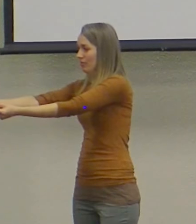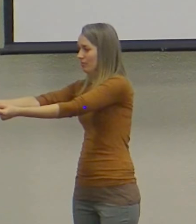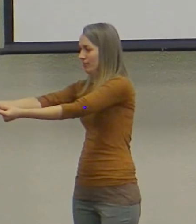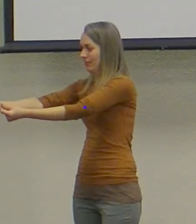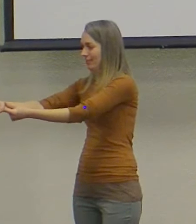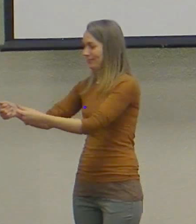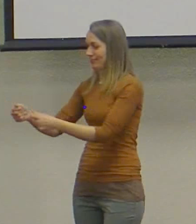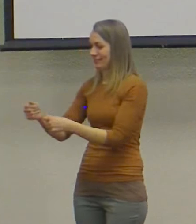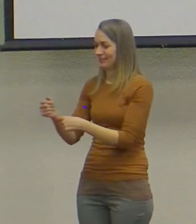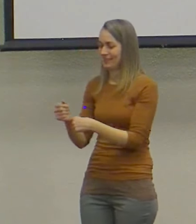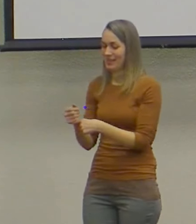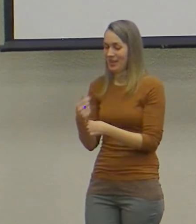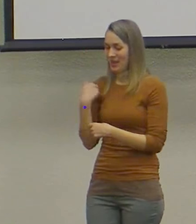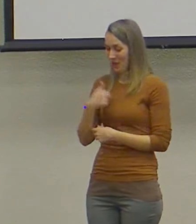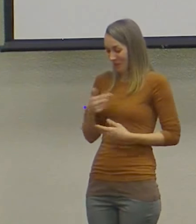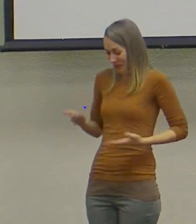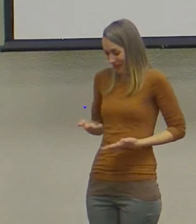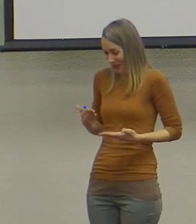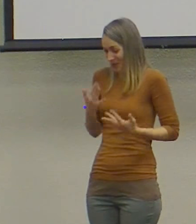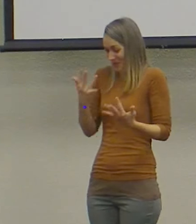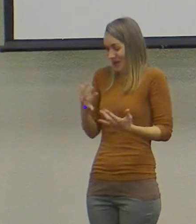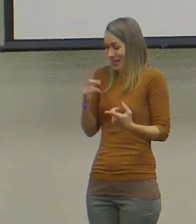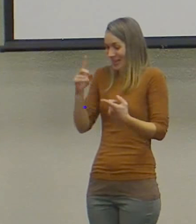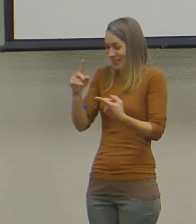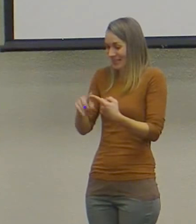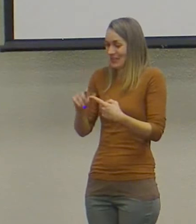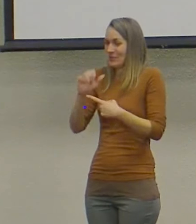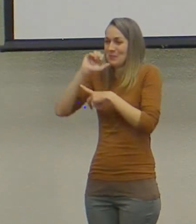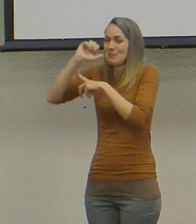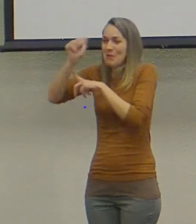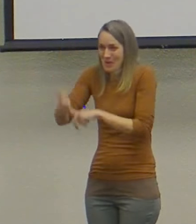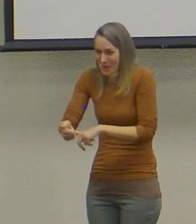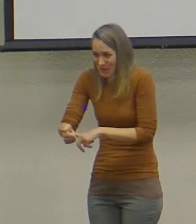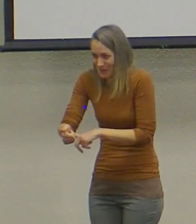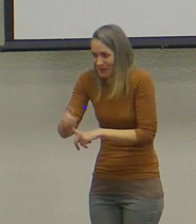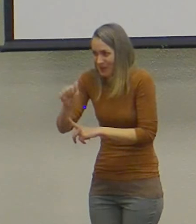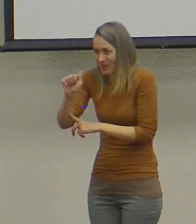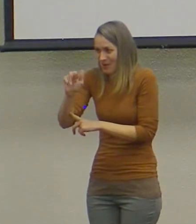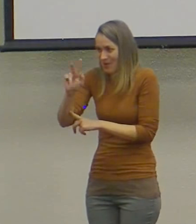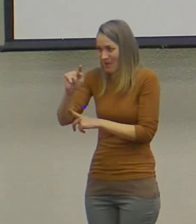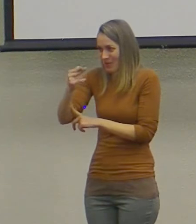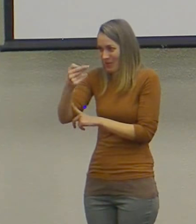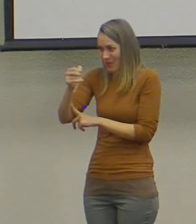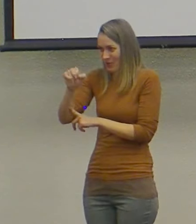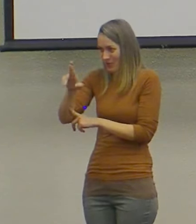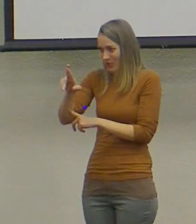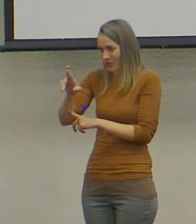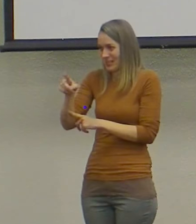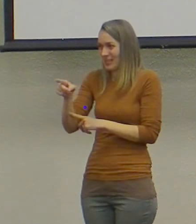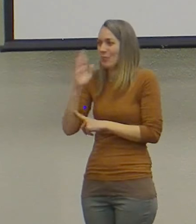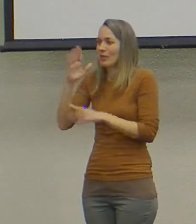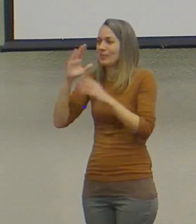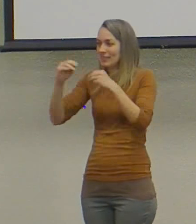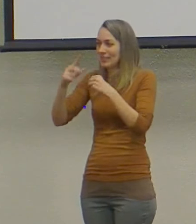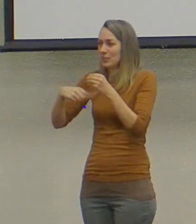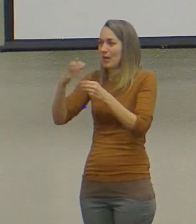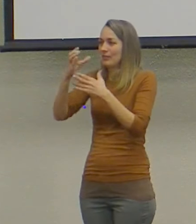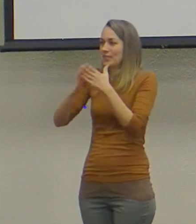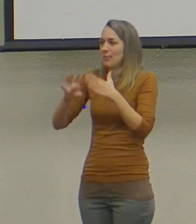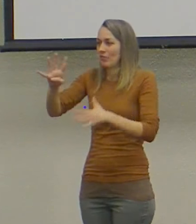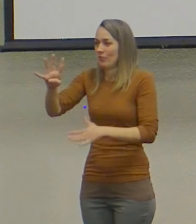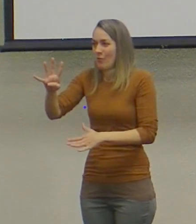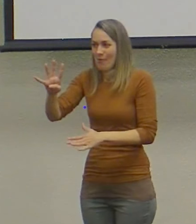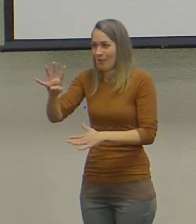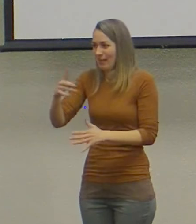tomorrow when author is going to take us into chapter 4. And I don't want to steal much of his